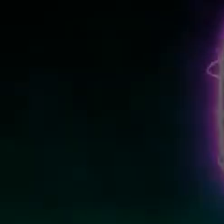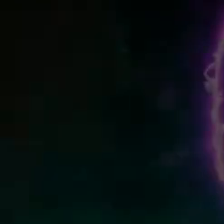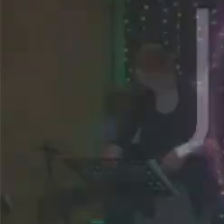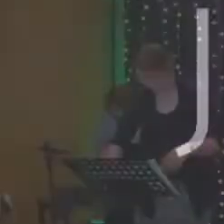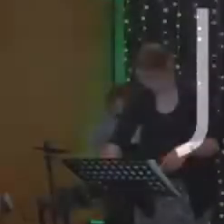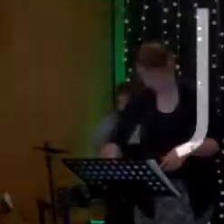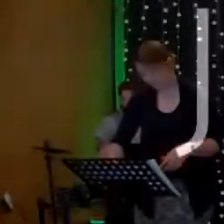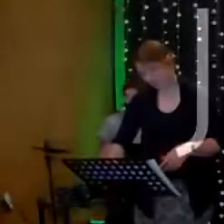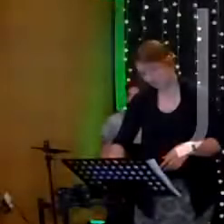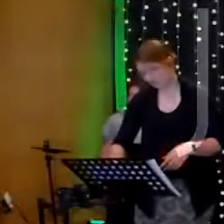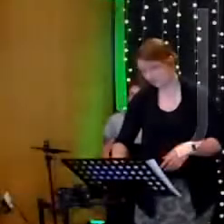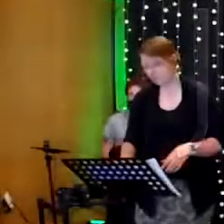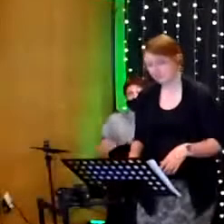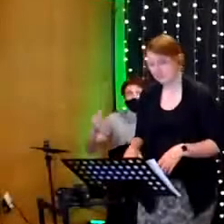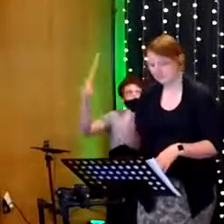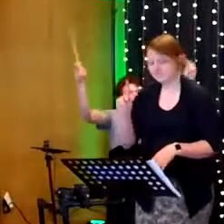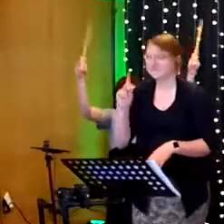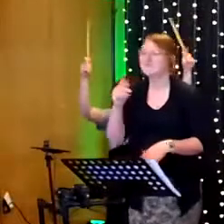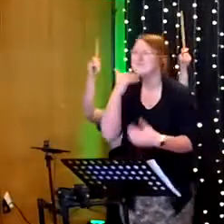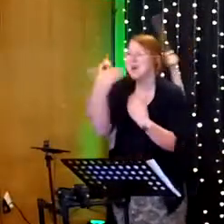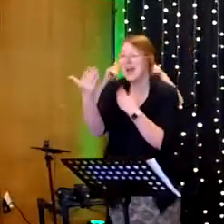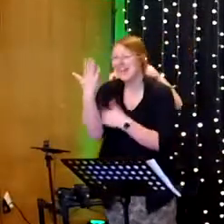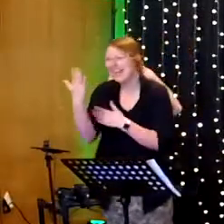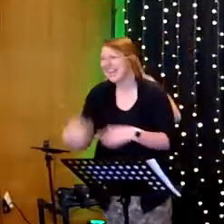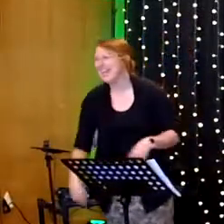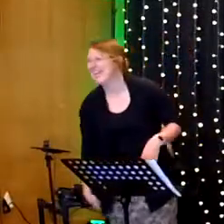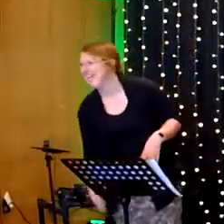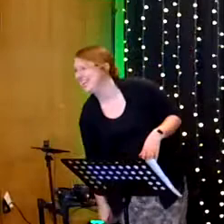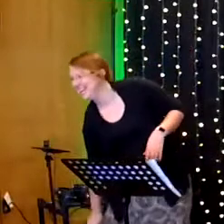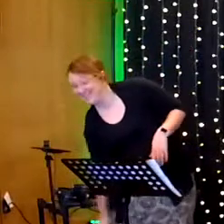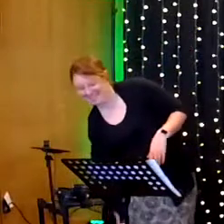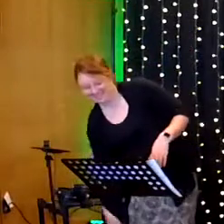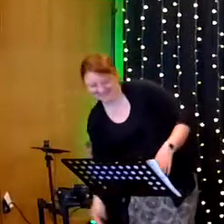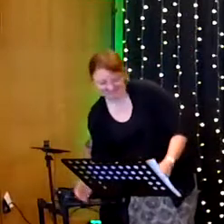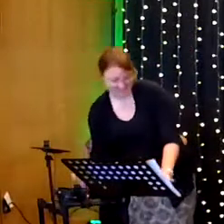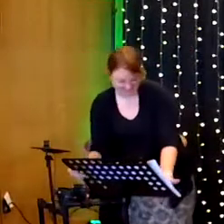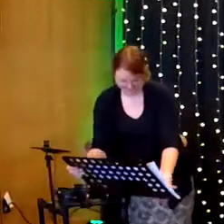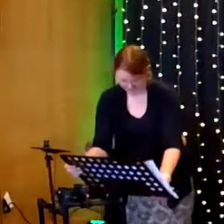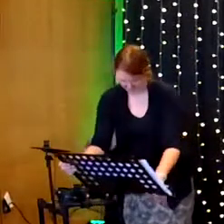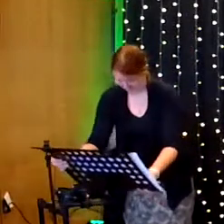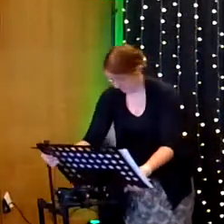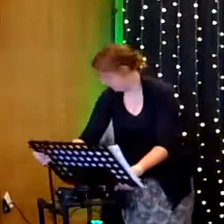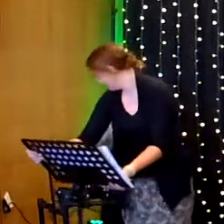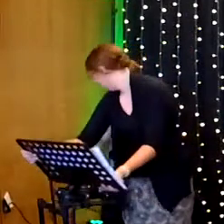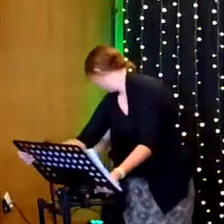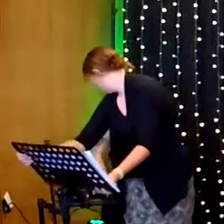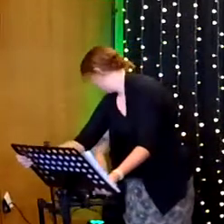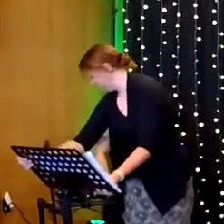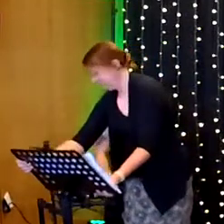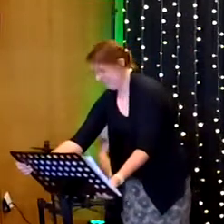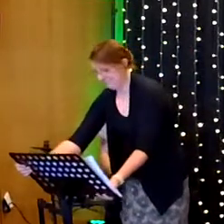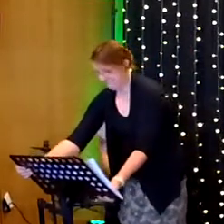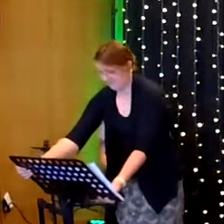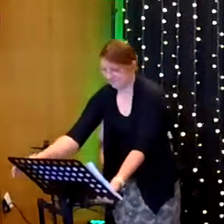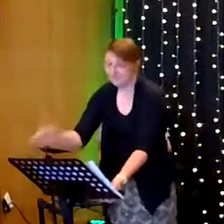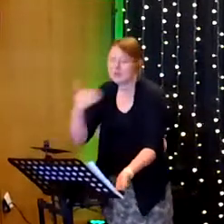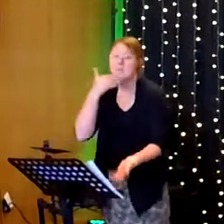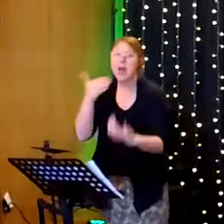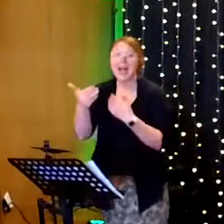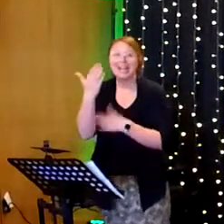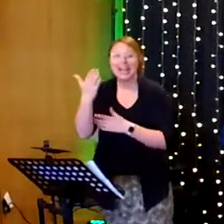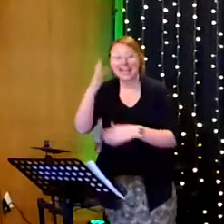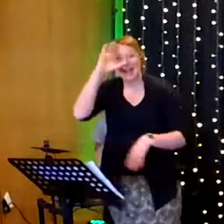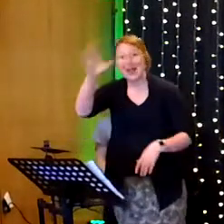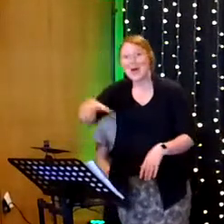One. Church. Church. Good morning, everybody. I